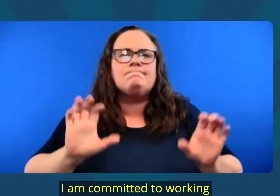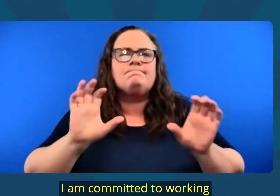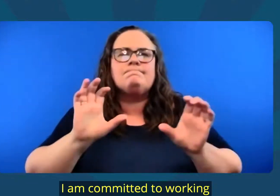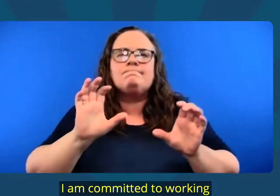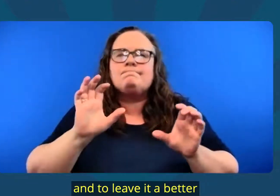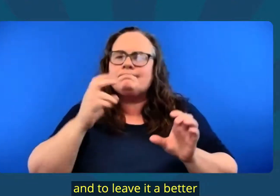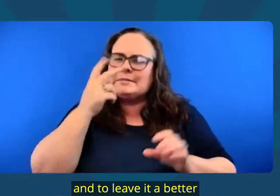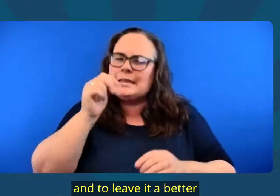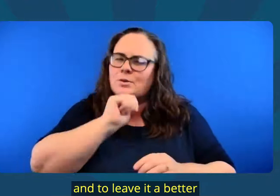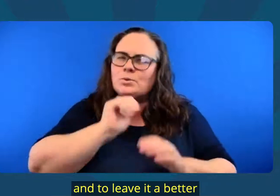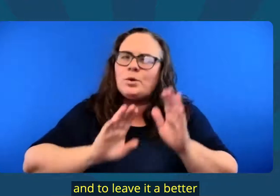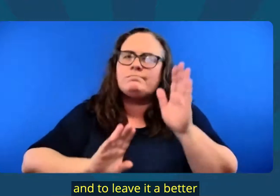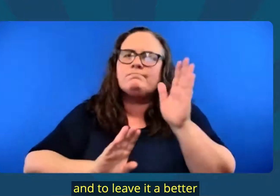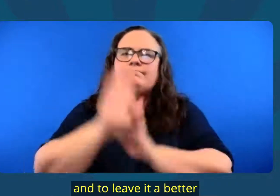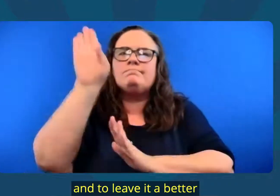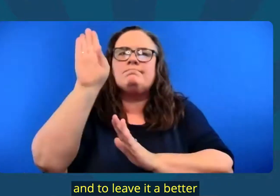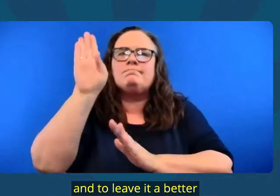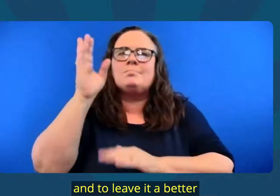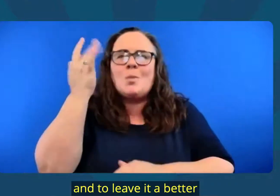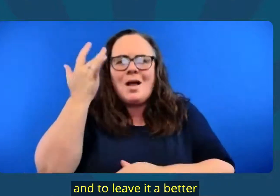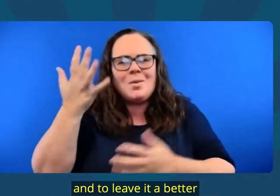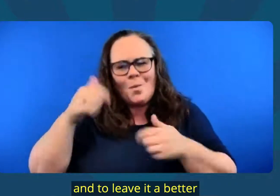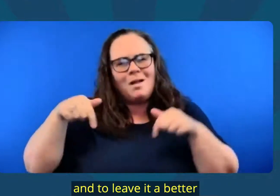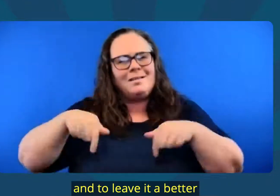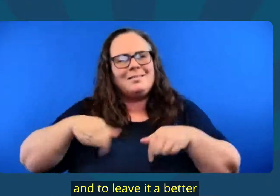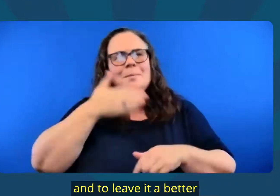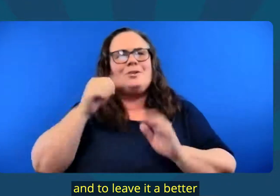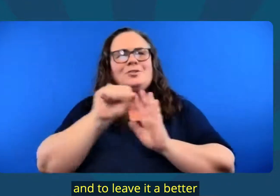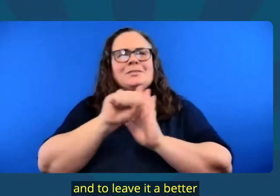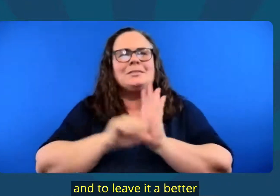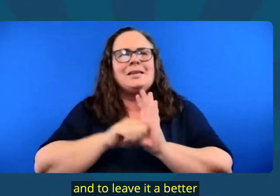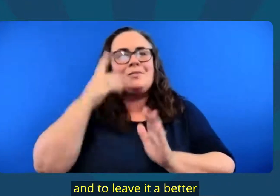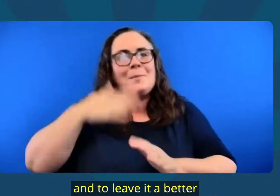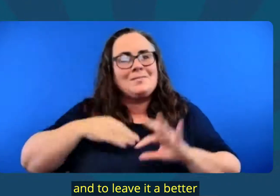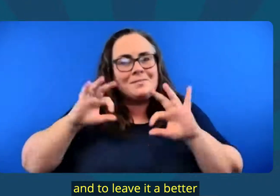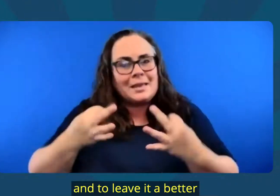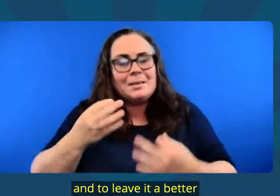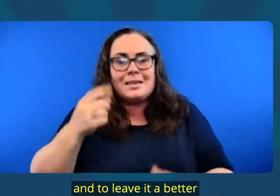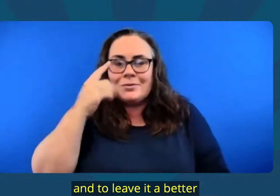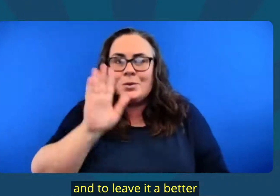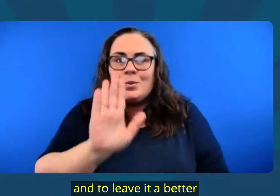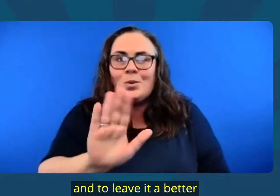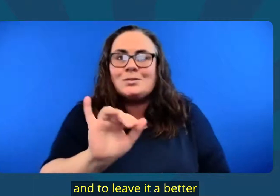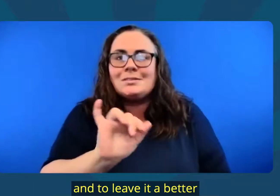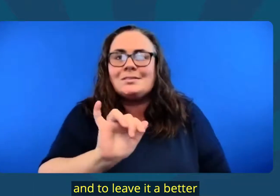Arizona thrive and to leave it a better state for my family and yours.